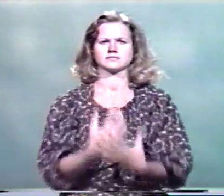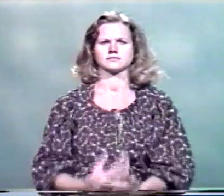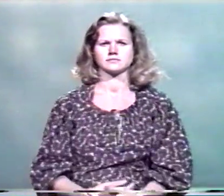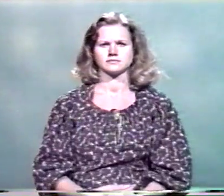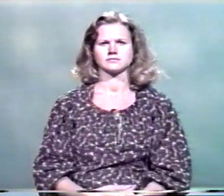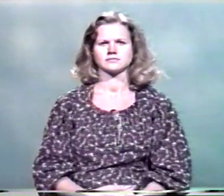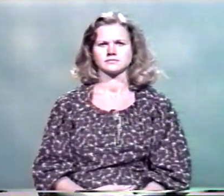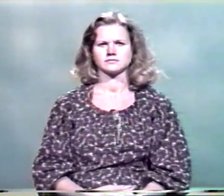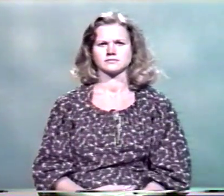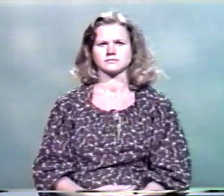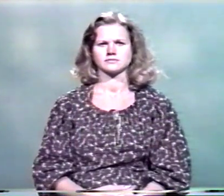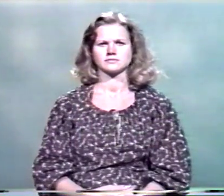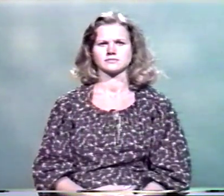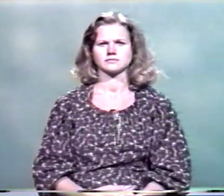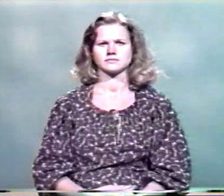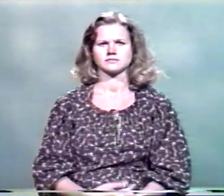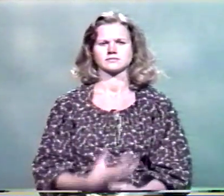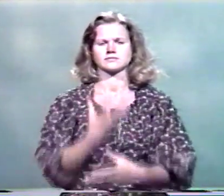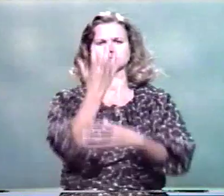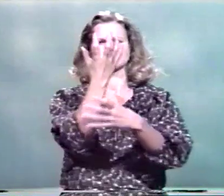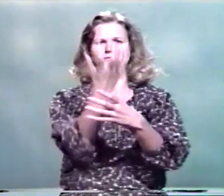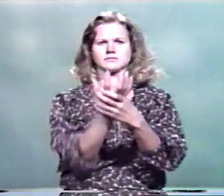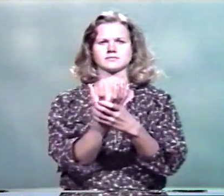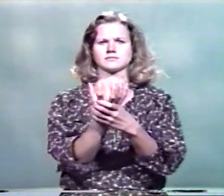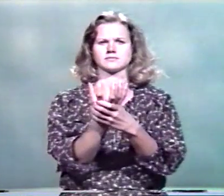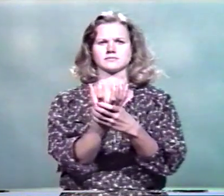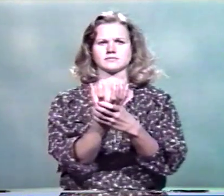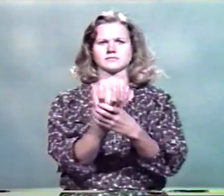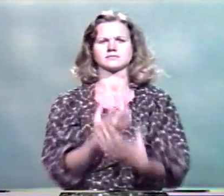A large number of people fitting into a small space.